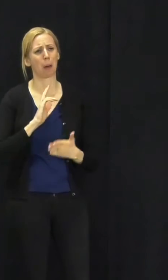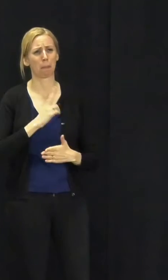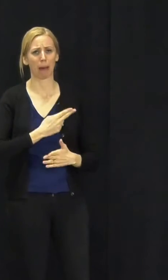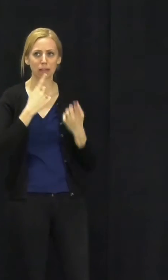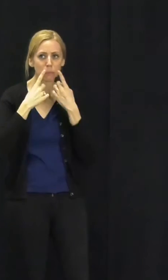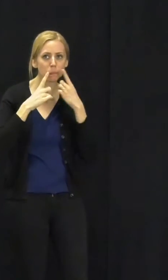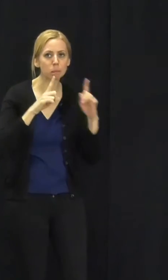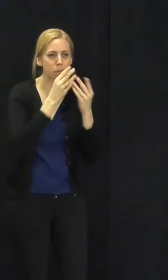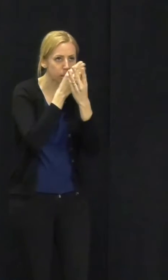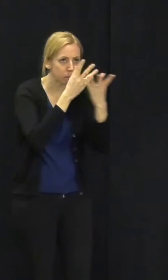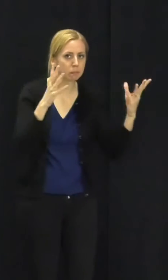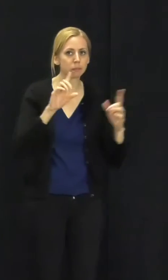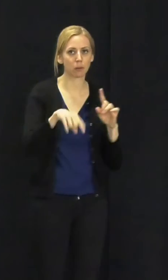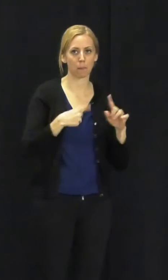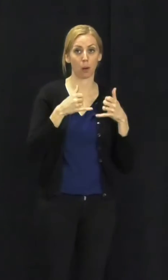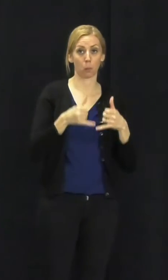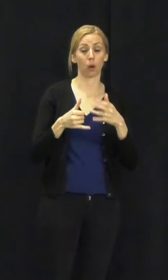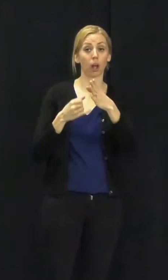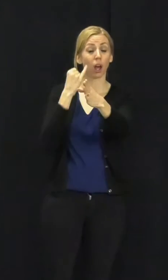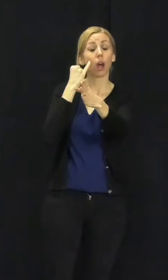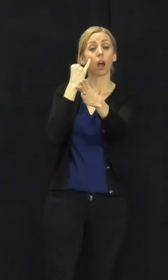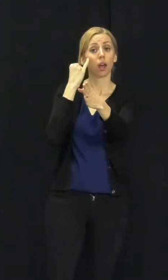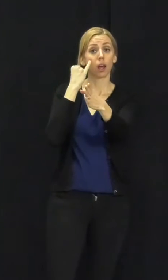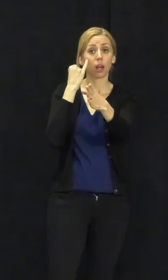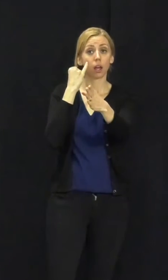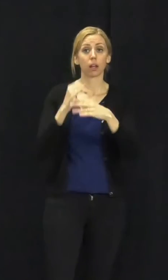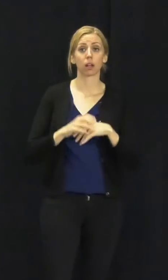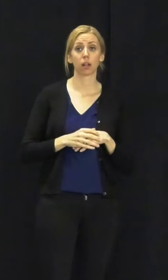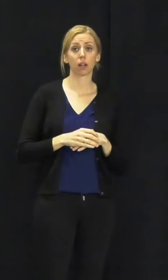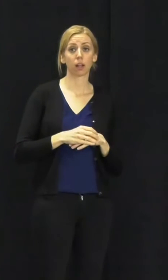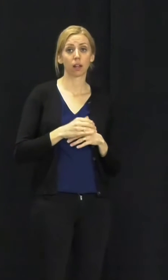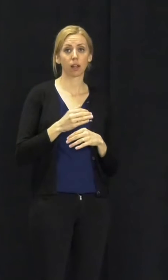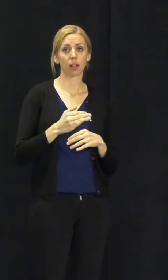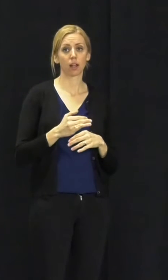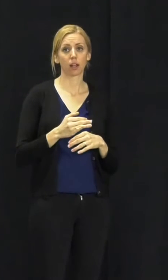an appeal for meaningful and genuine partnerships